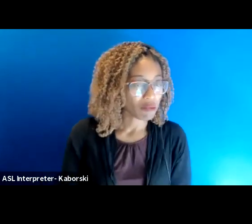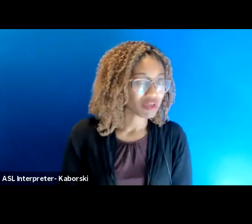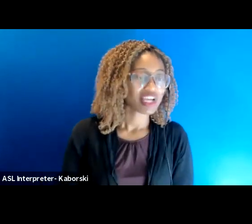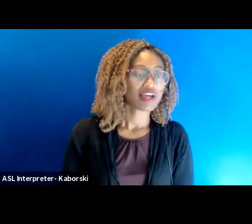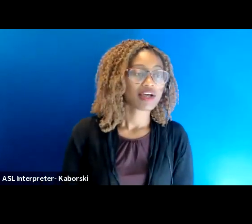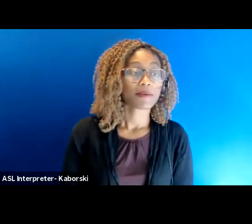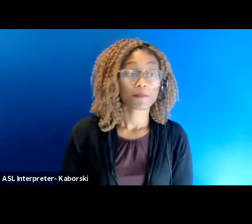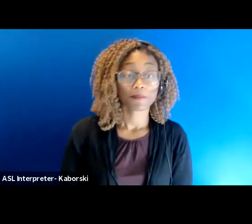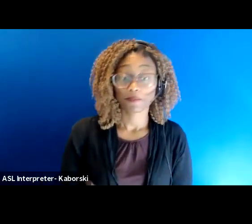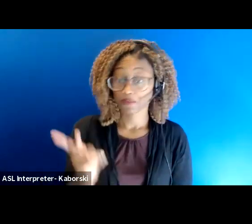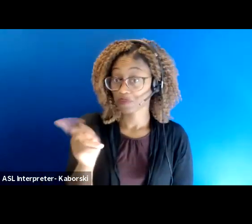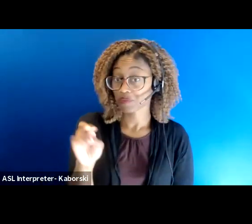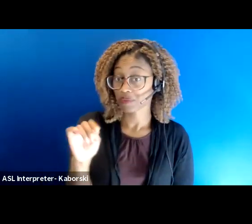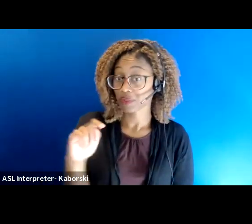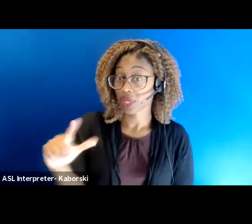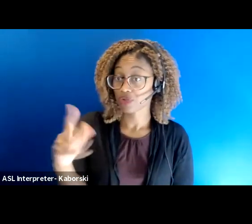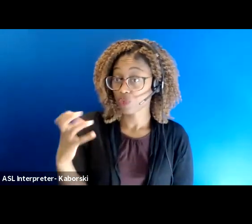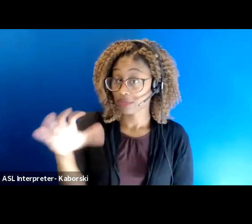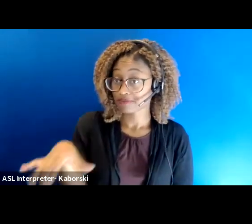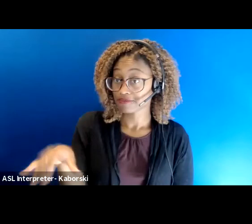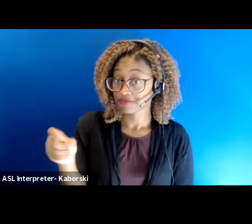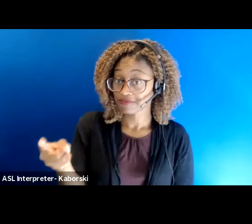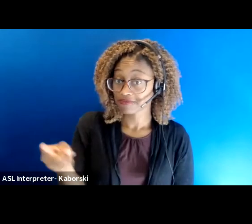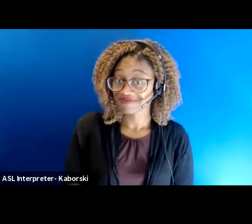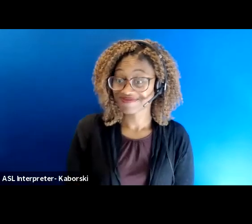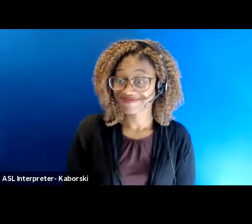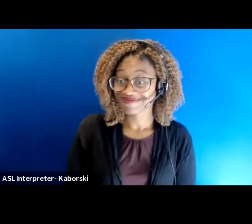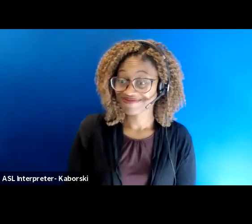Kendall, you want to talk about Beacon Hill?